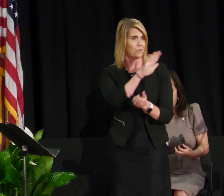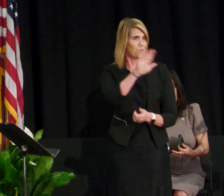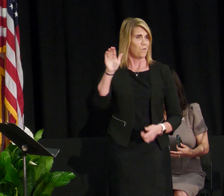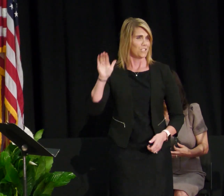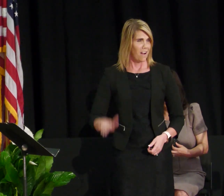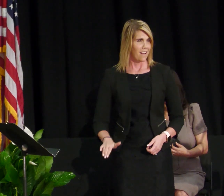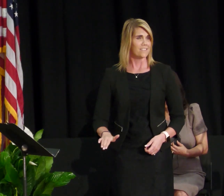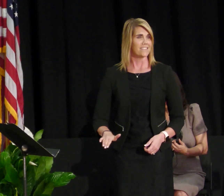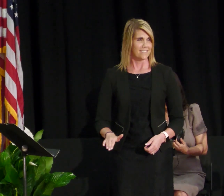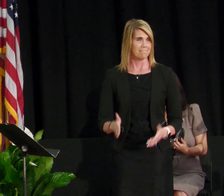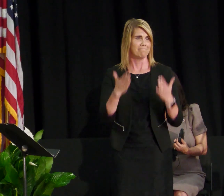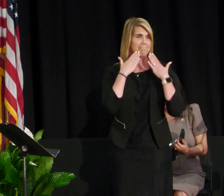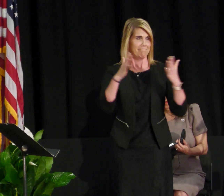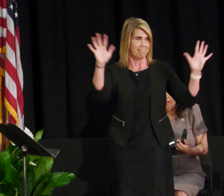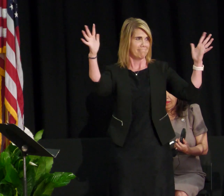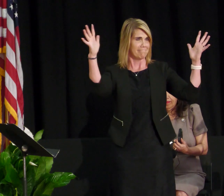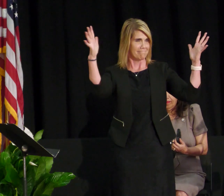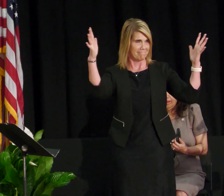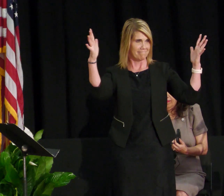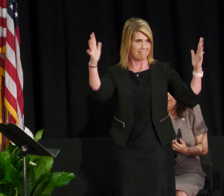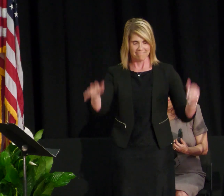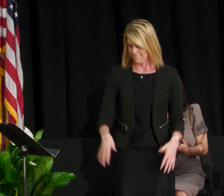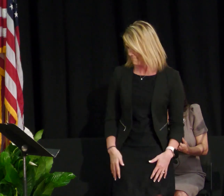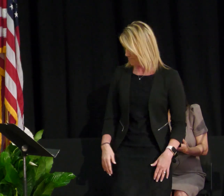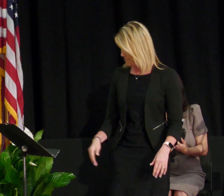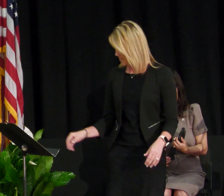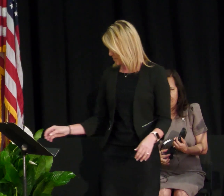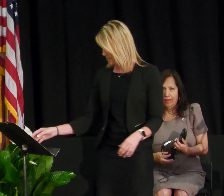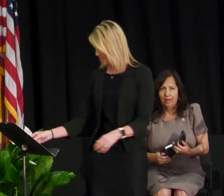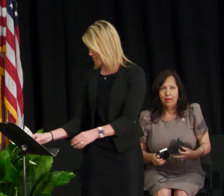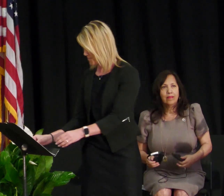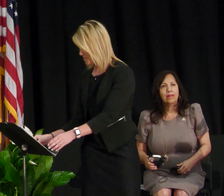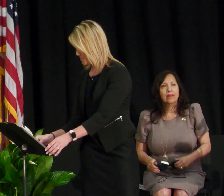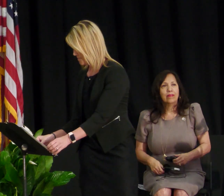you for the support that you have given your child. Thank you, parents.